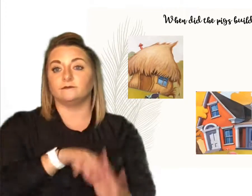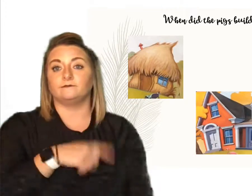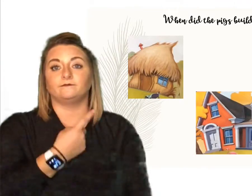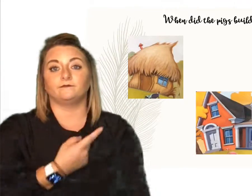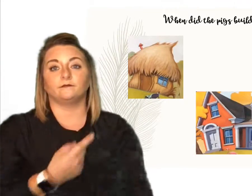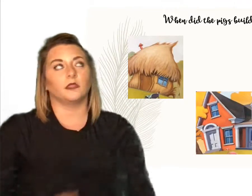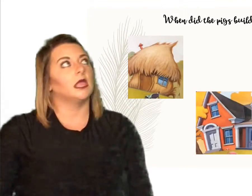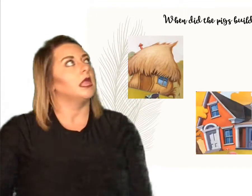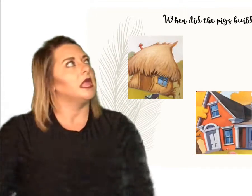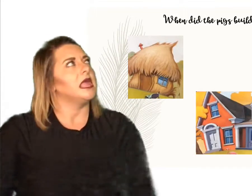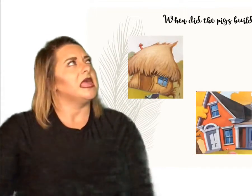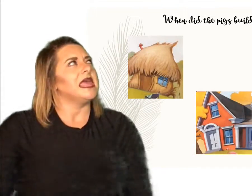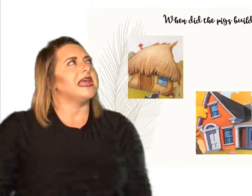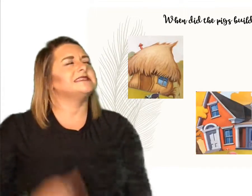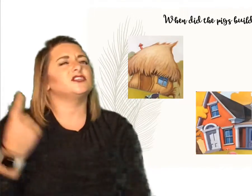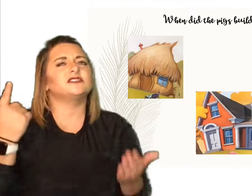pictures.